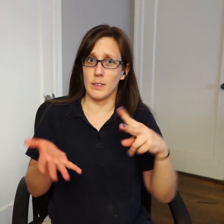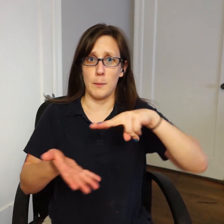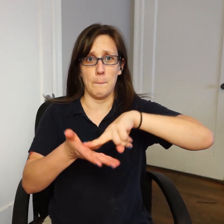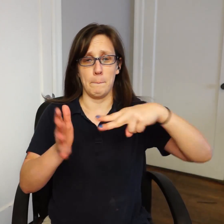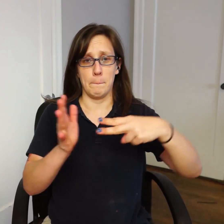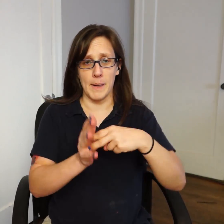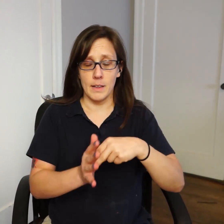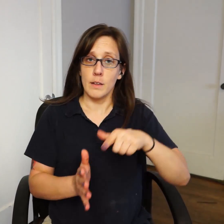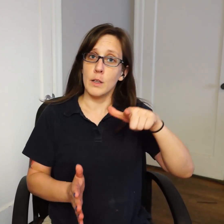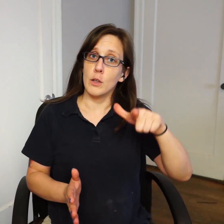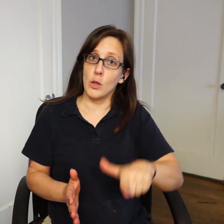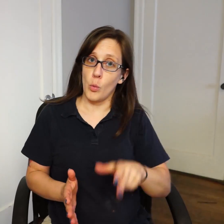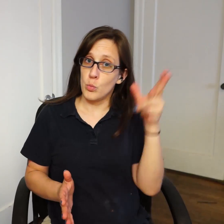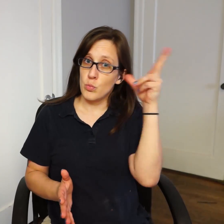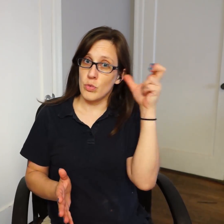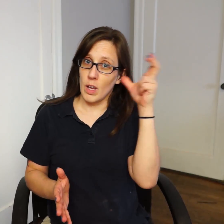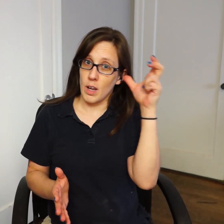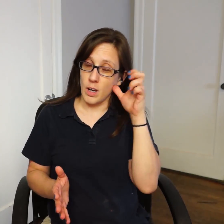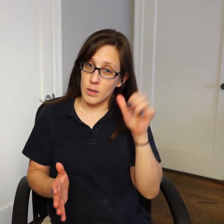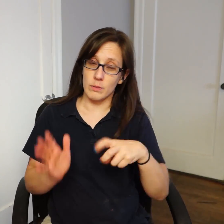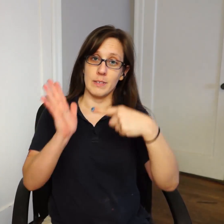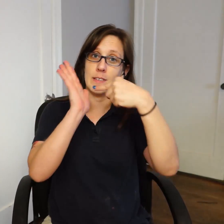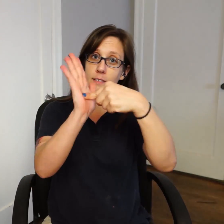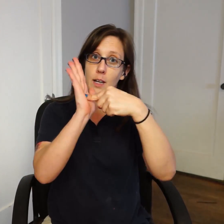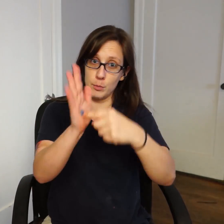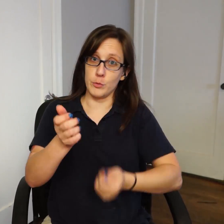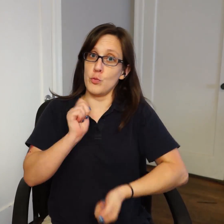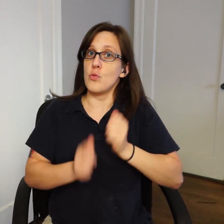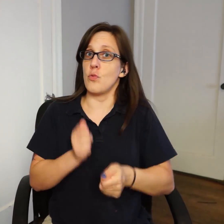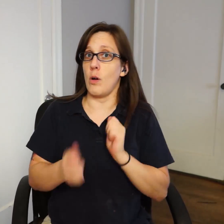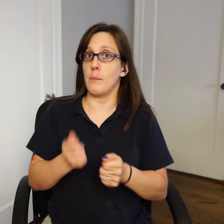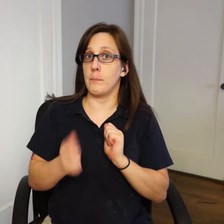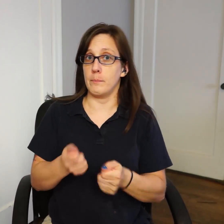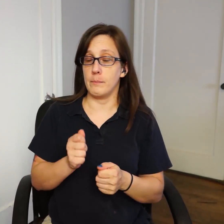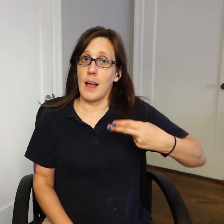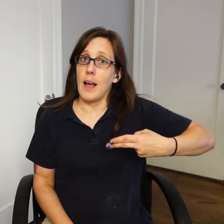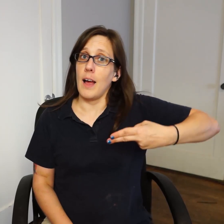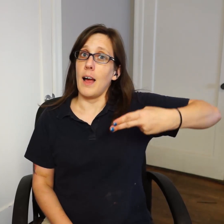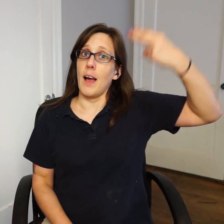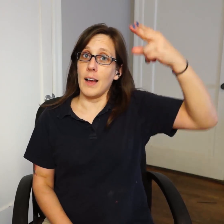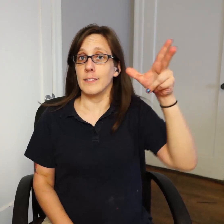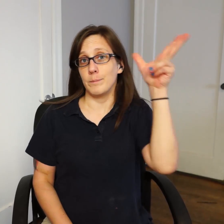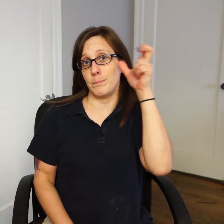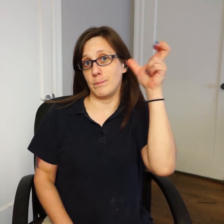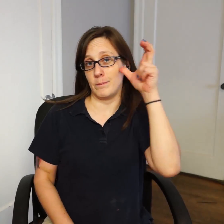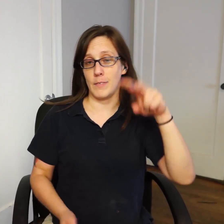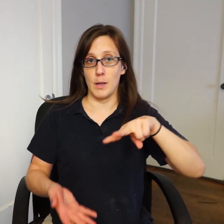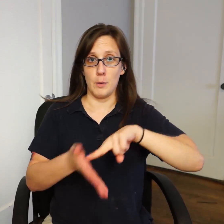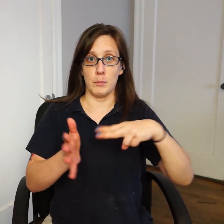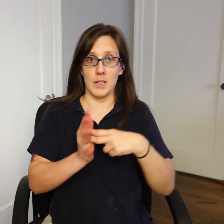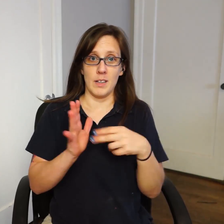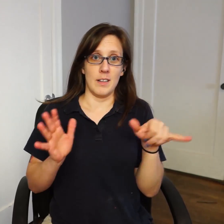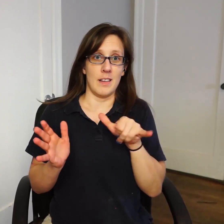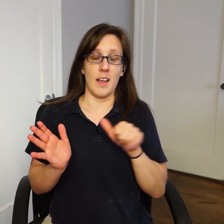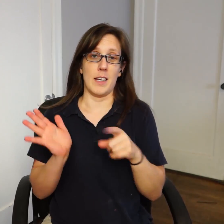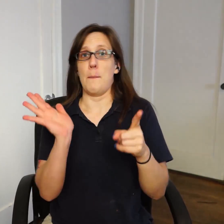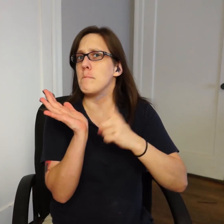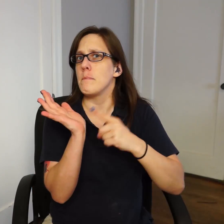low frequencies are like a drum, and high frequencies are like maybe the ringing of an alarm or a